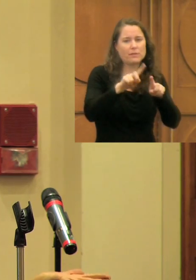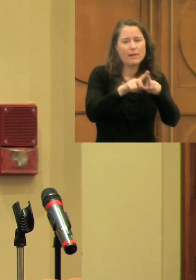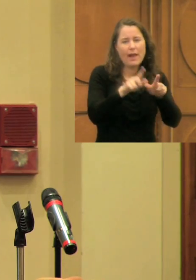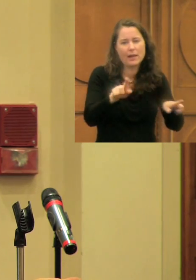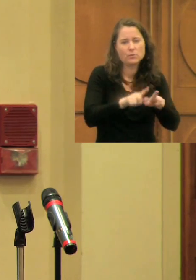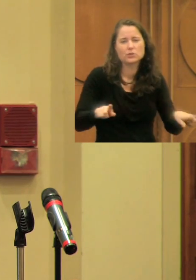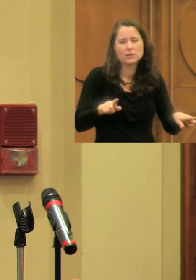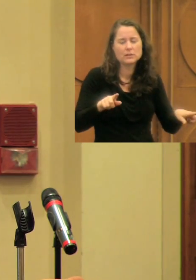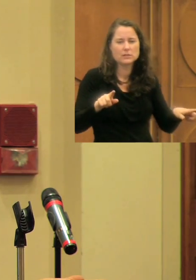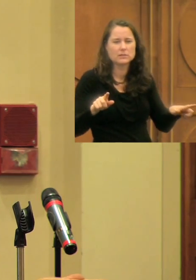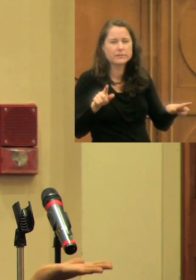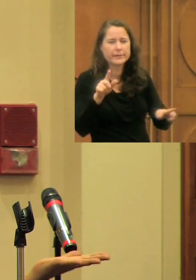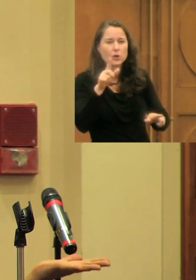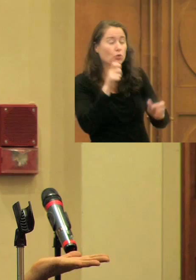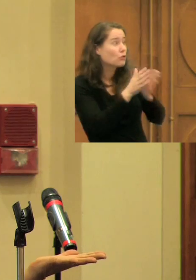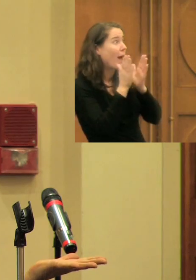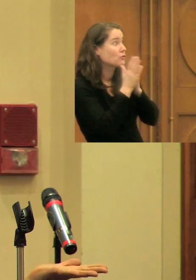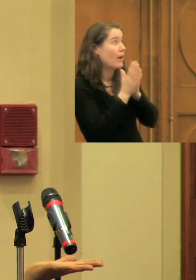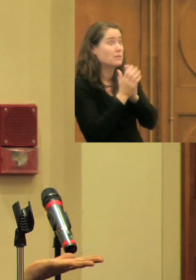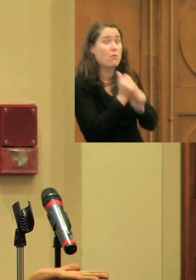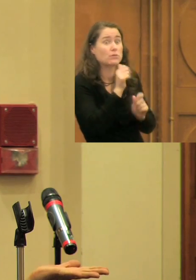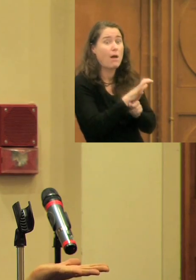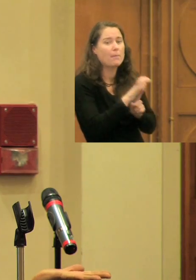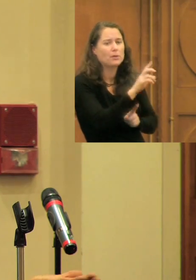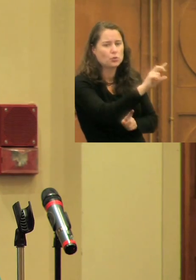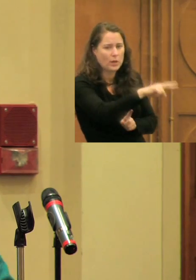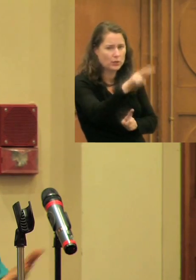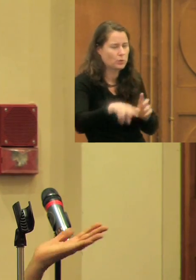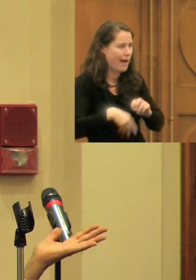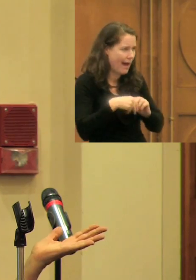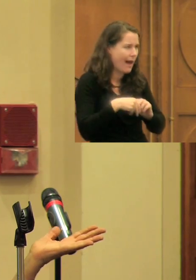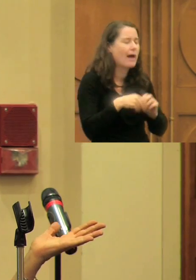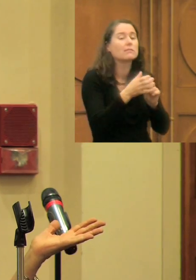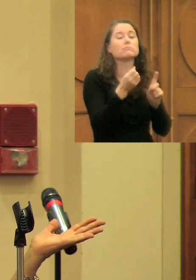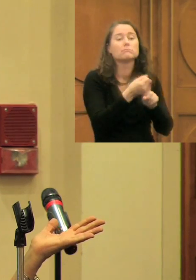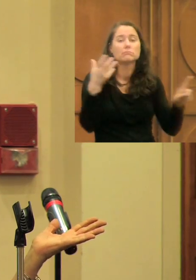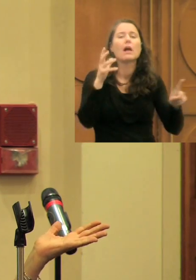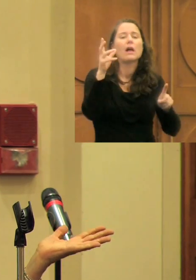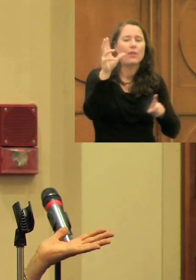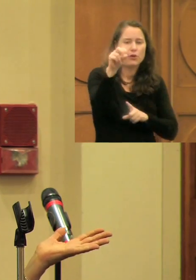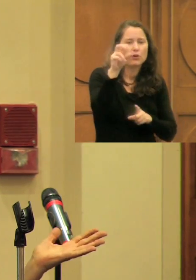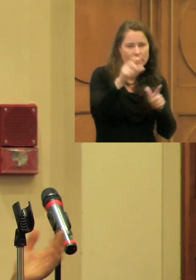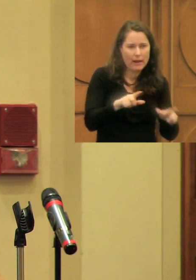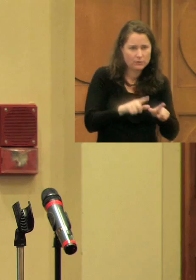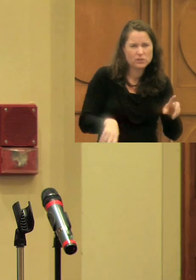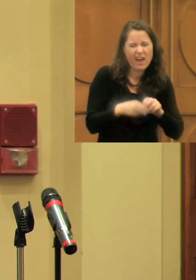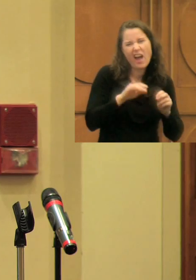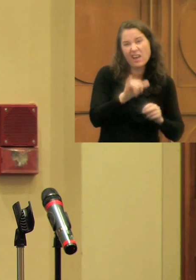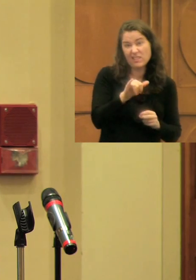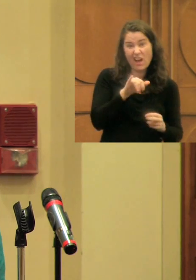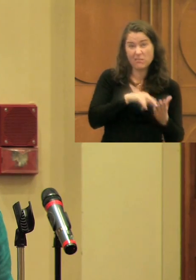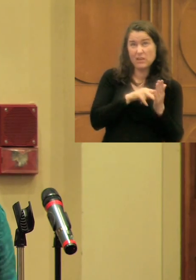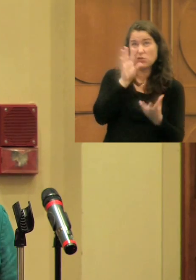requested languages in the United States, eventually expanding to 30, which takes in about 95% of the languages